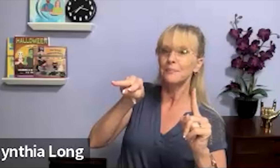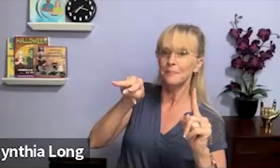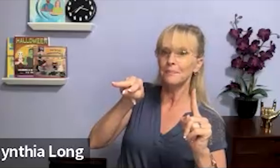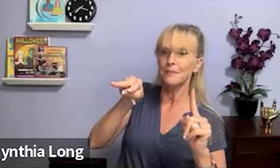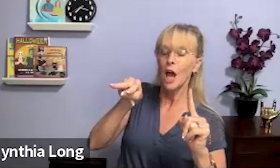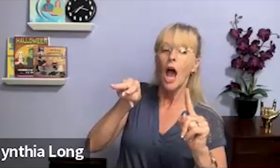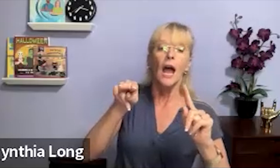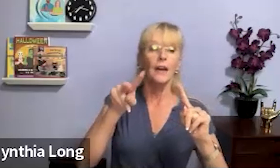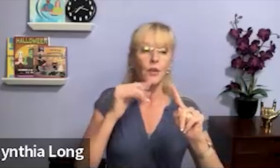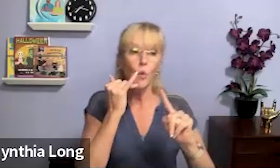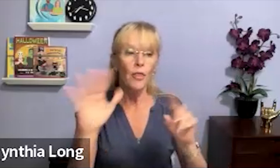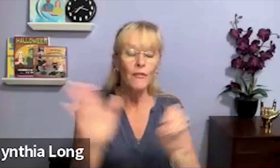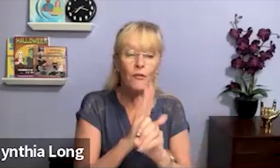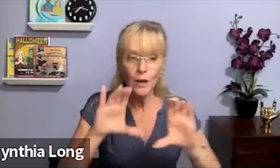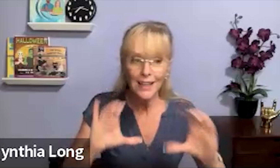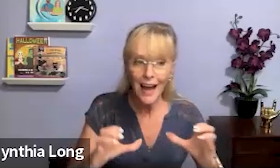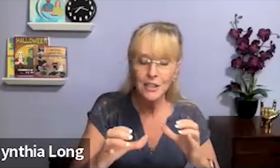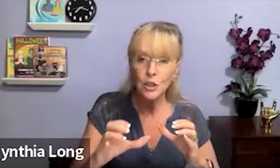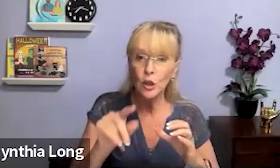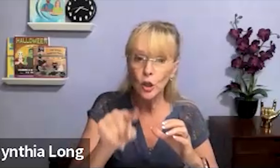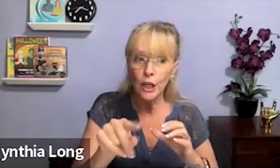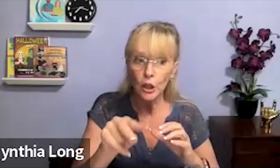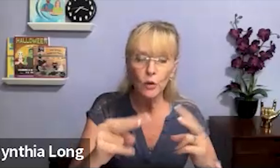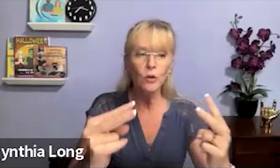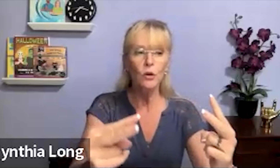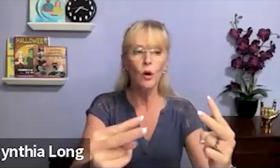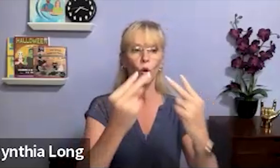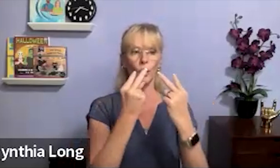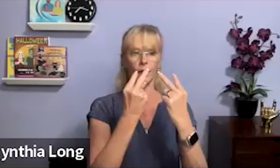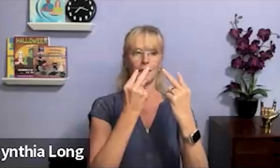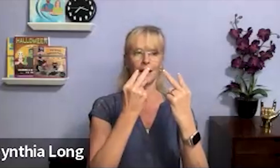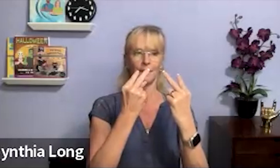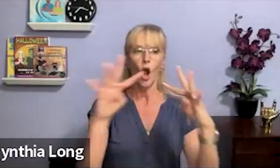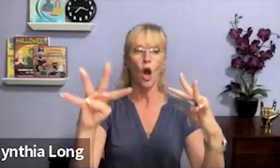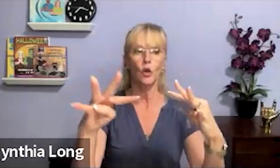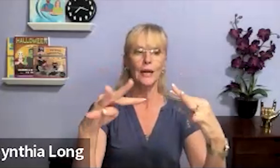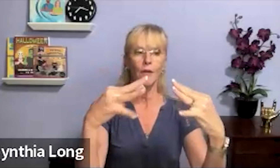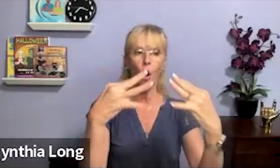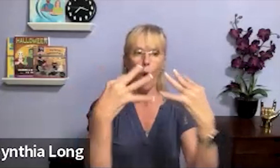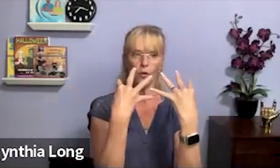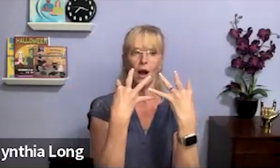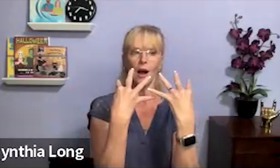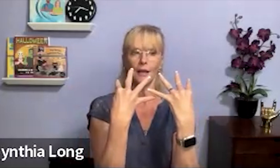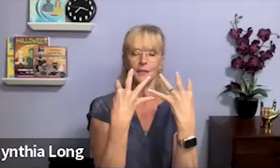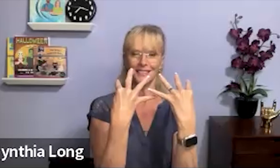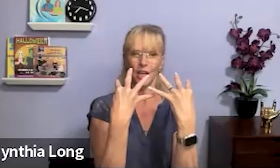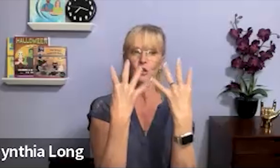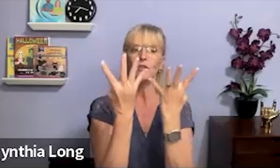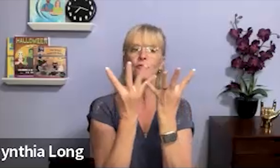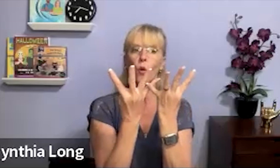Mm-hmm. If you want the full class to look at you, you go, look at me. Or you can have all their eyes and use